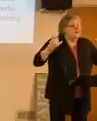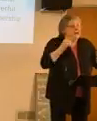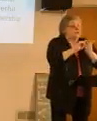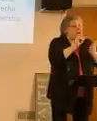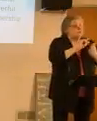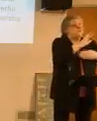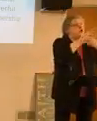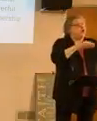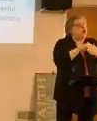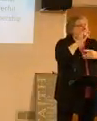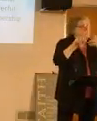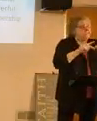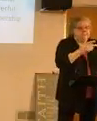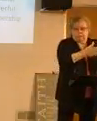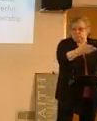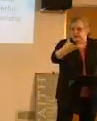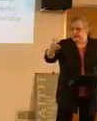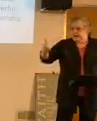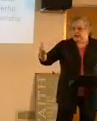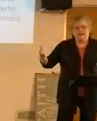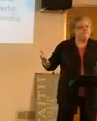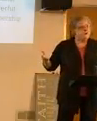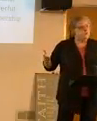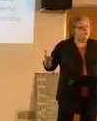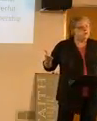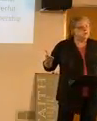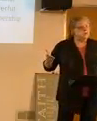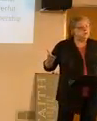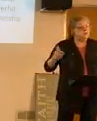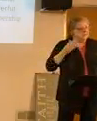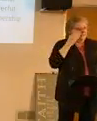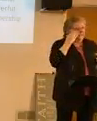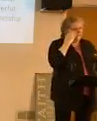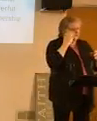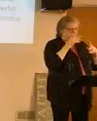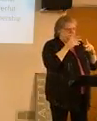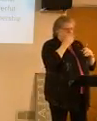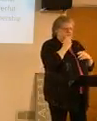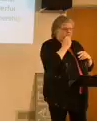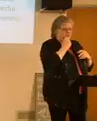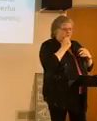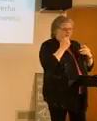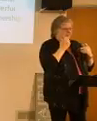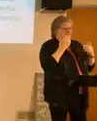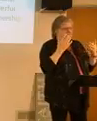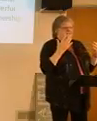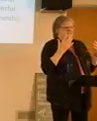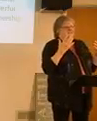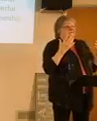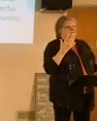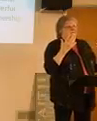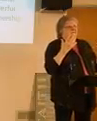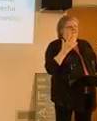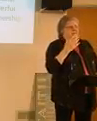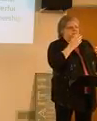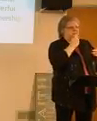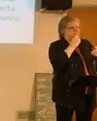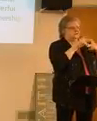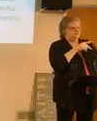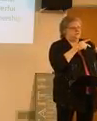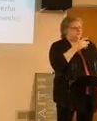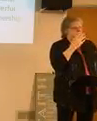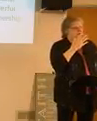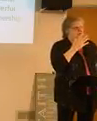all people. And how that would just make the Jewish